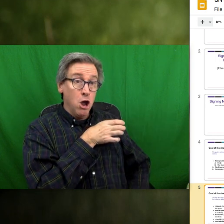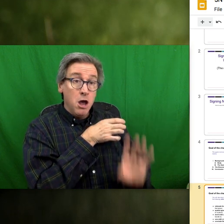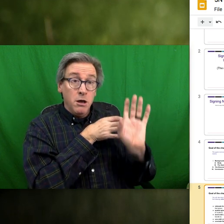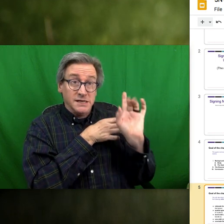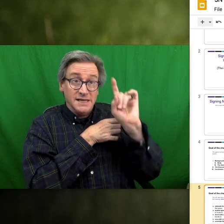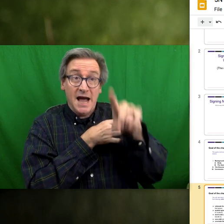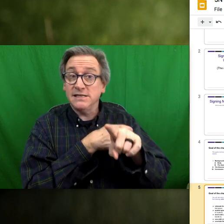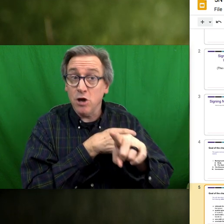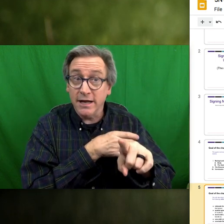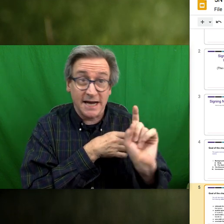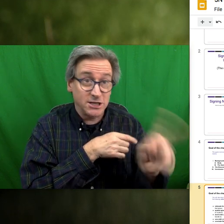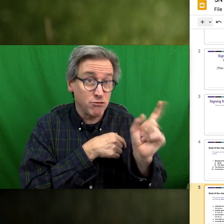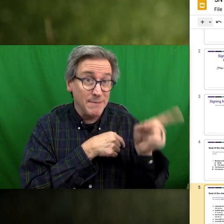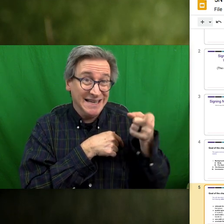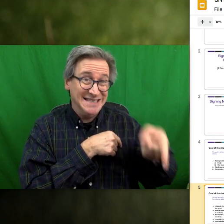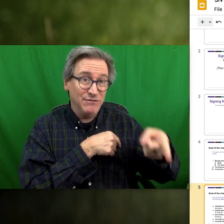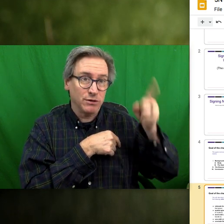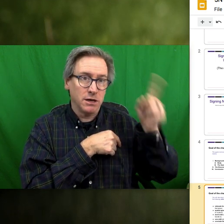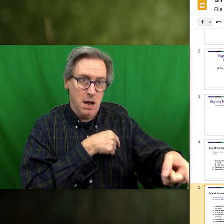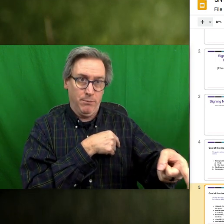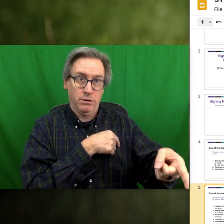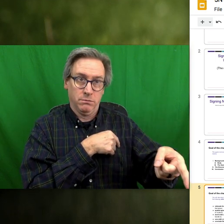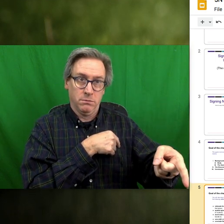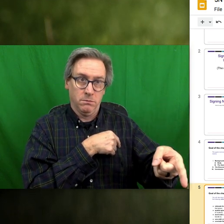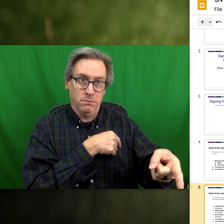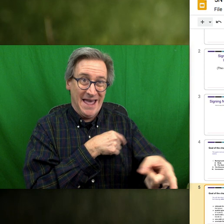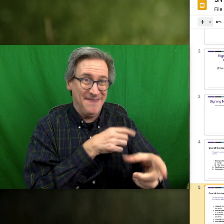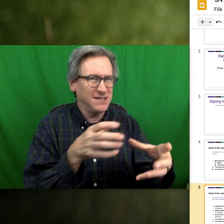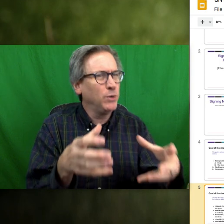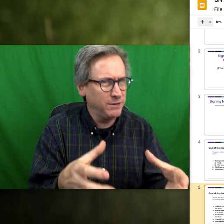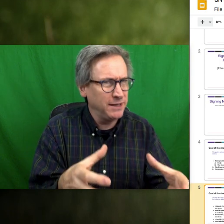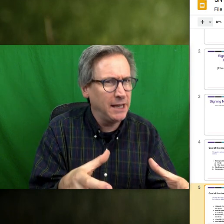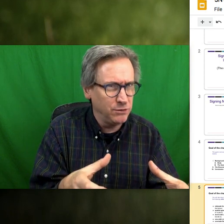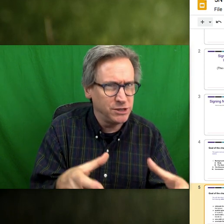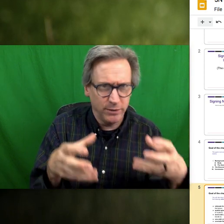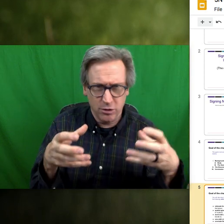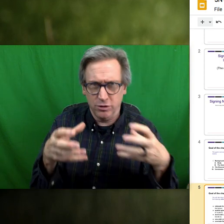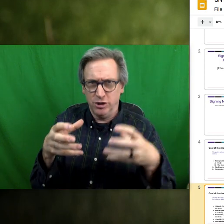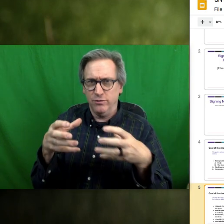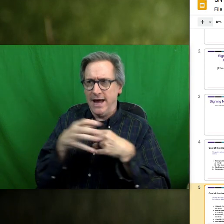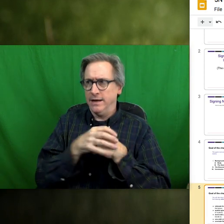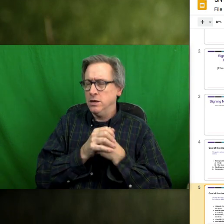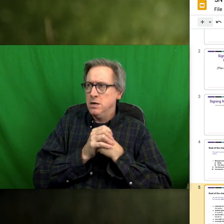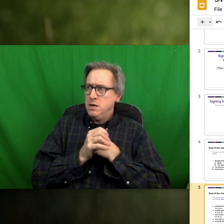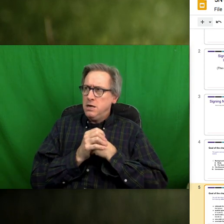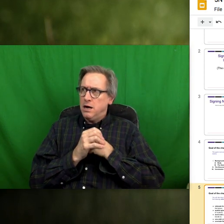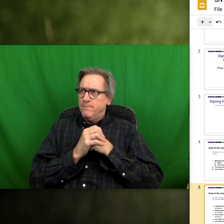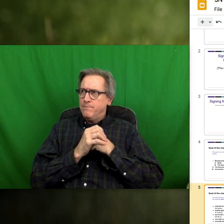here. Because in the eyes of the audience, I just grabbed a different cup. And that's a weird thing to get used to. We don't do